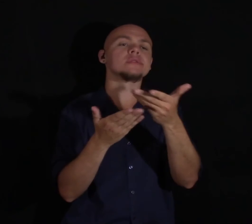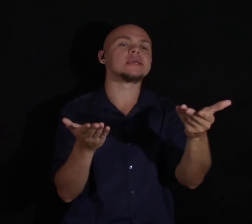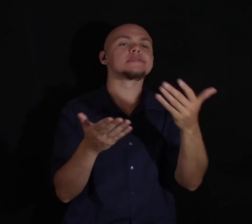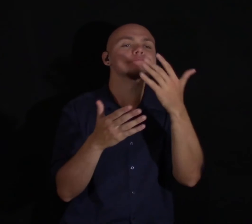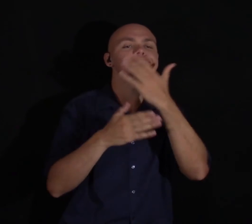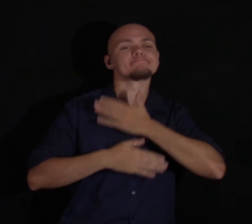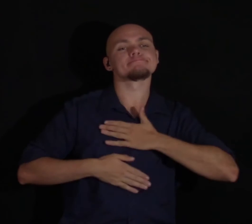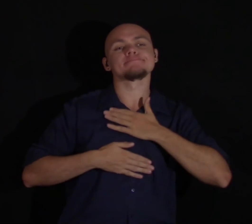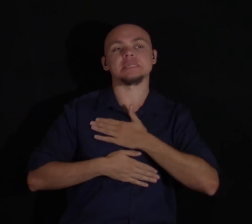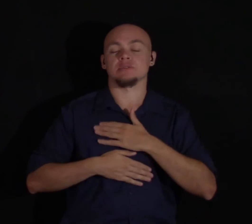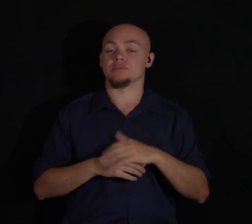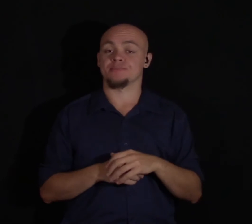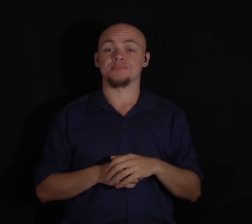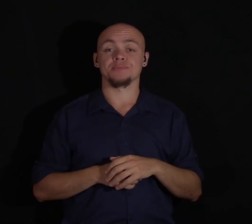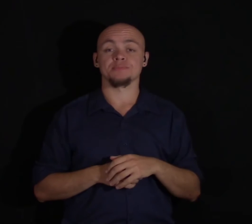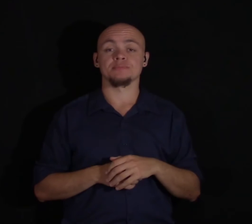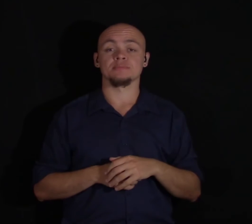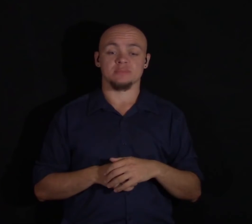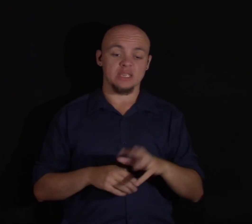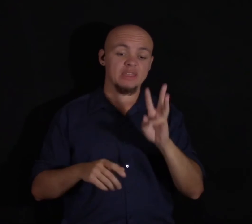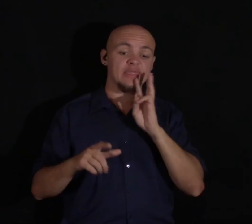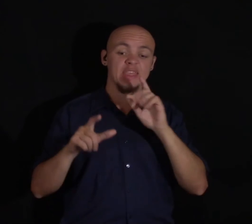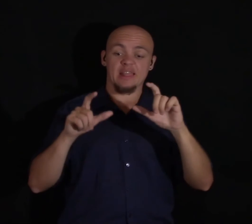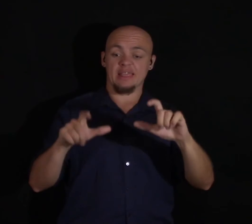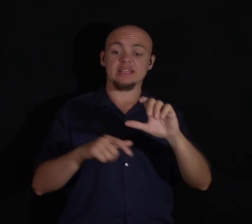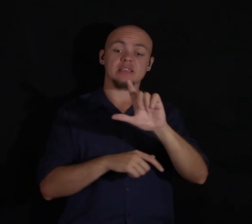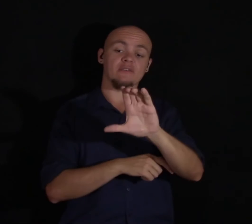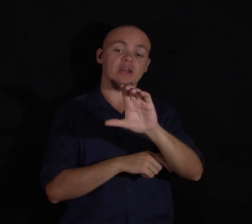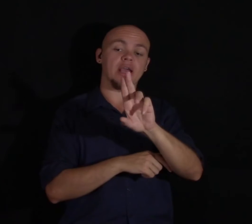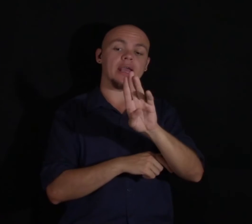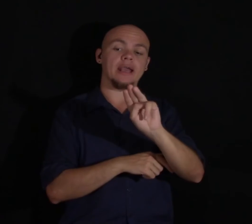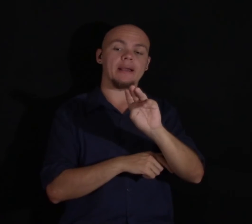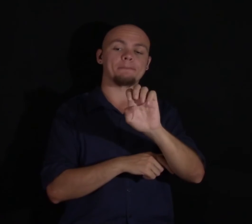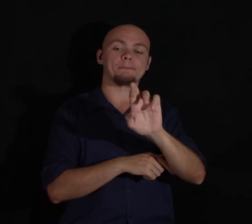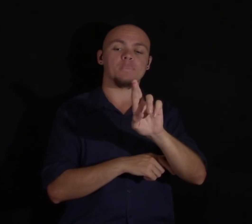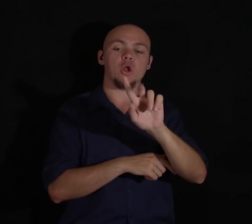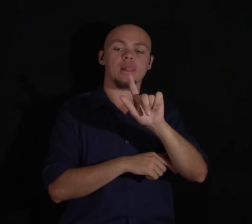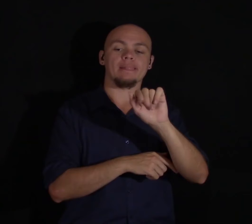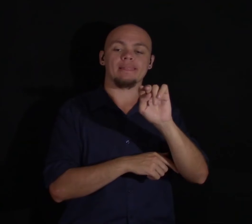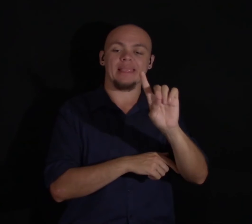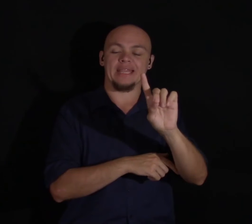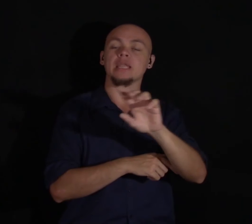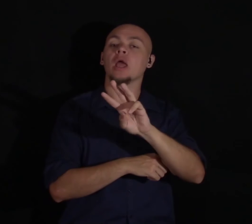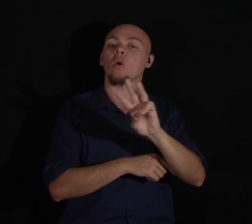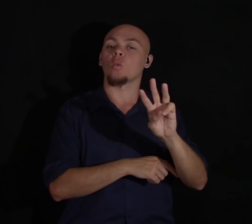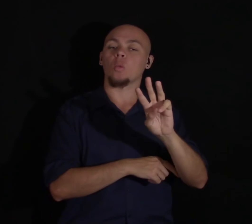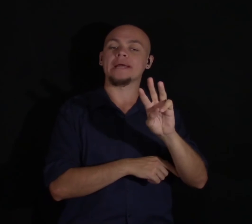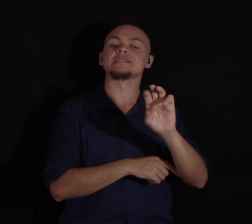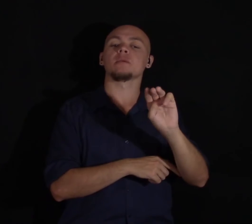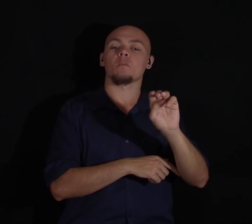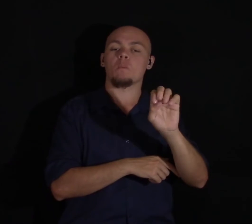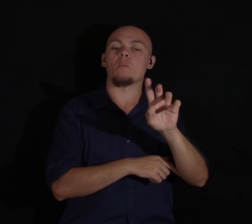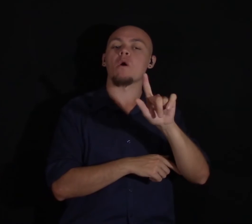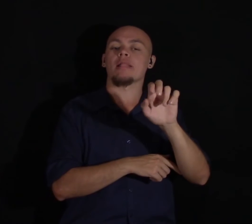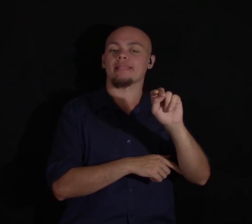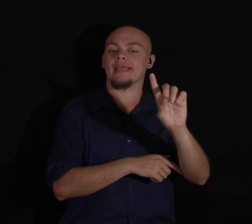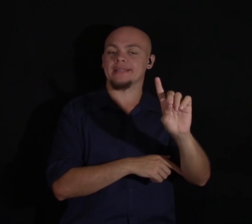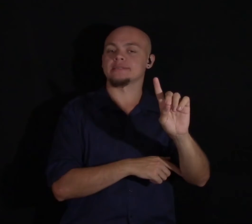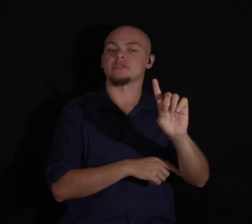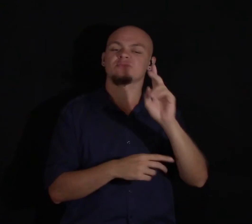scarcely visited the various lakes of Cumberland and Westmoreland, and conceived an affection for some of the inhabitants, when the period of our appointment